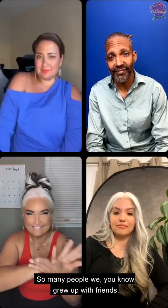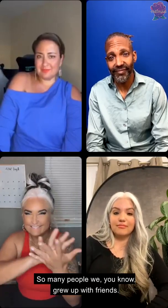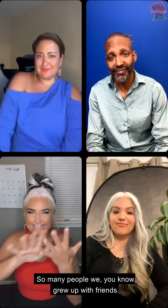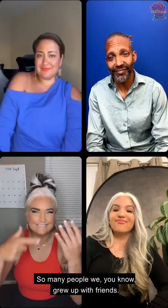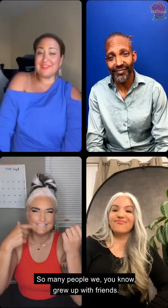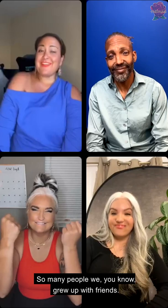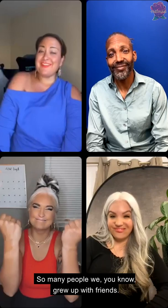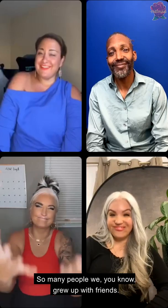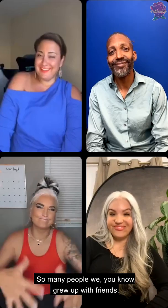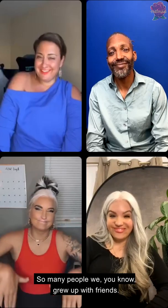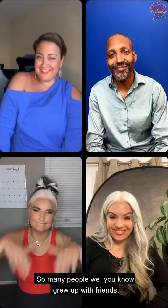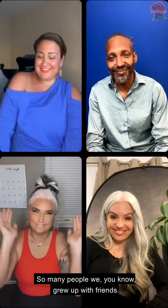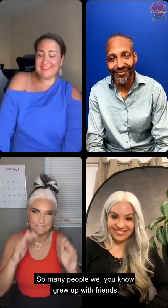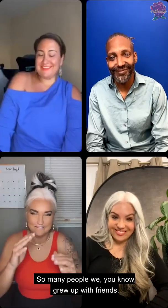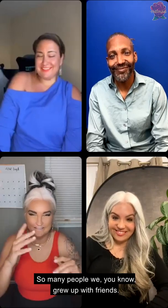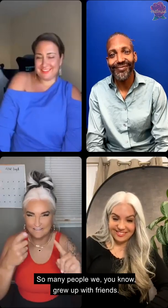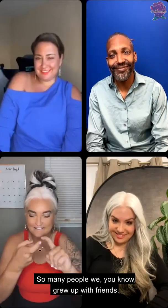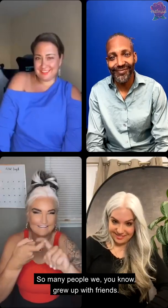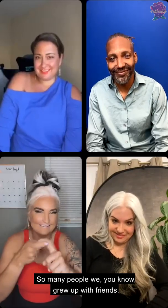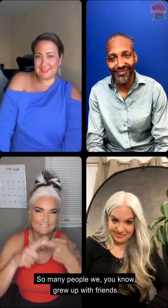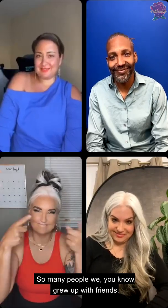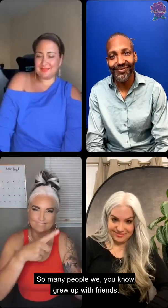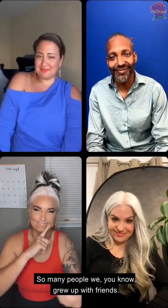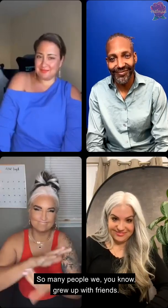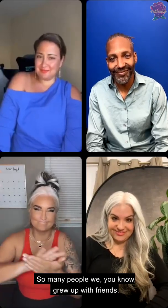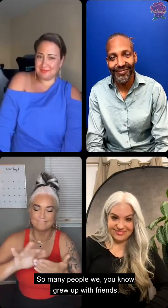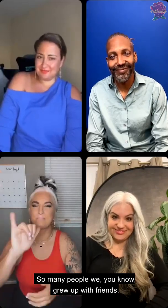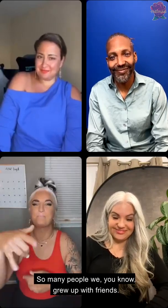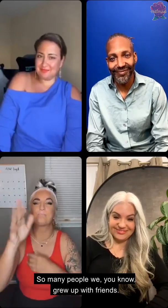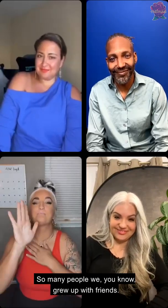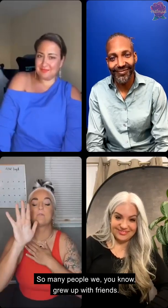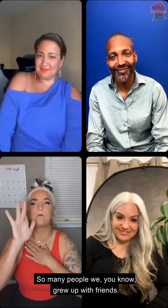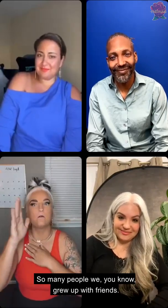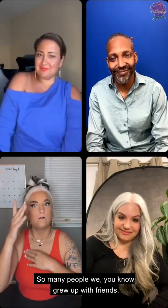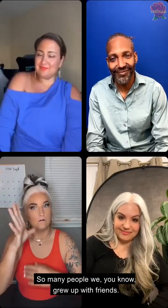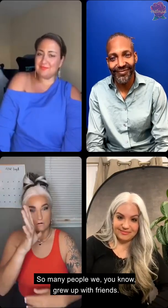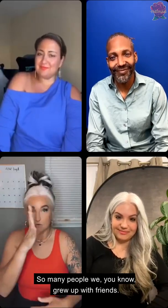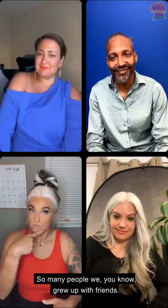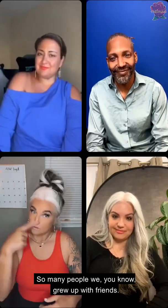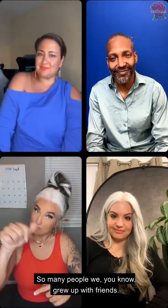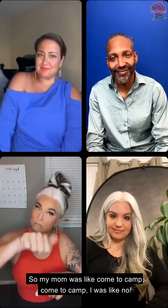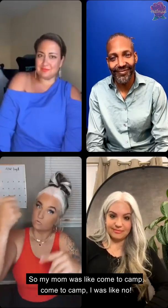it was great. So many people we, grew up with friends.